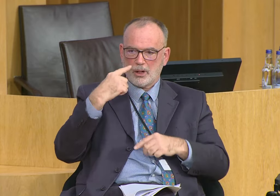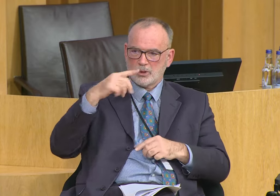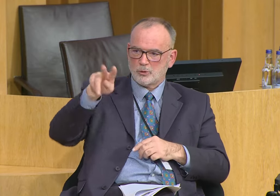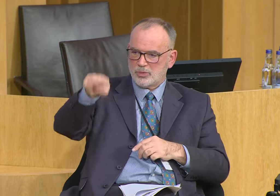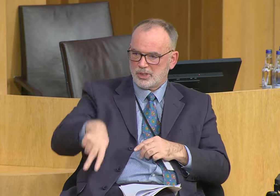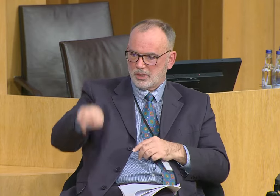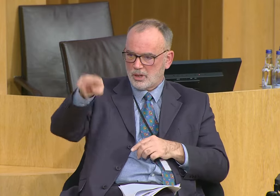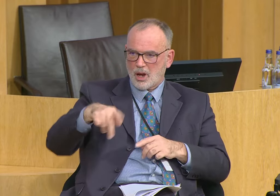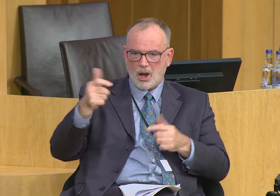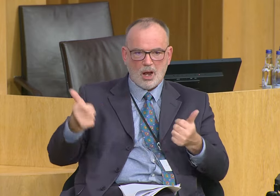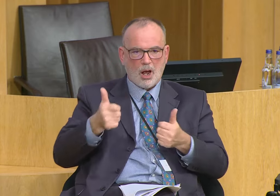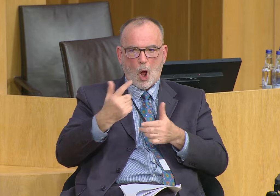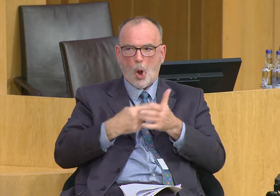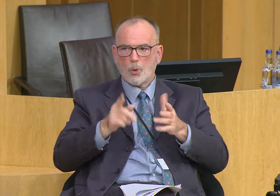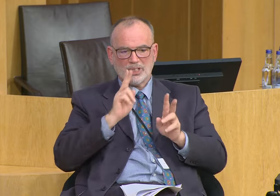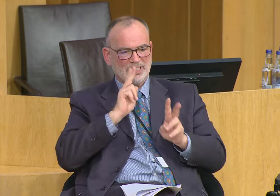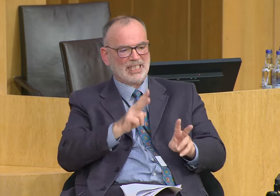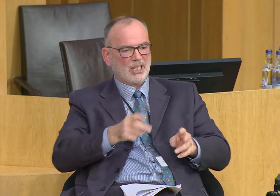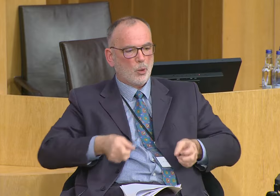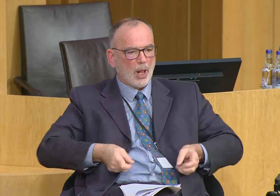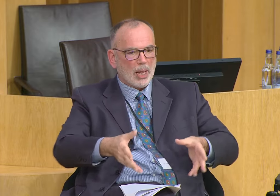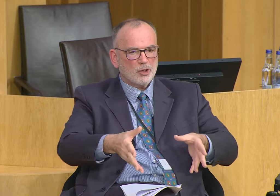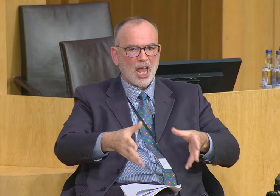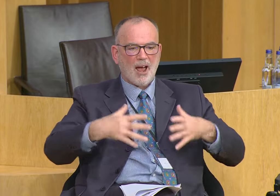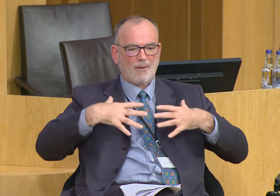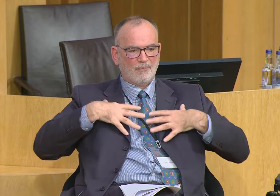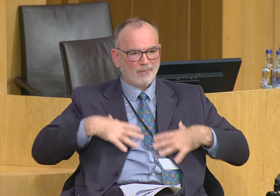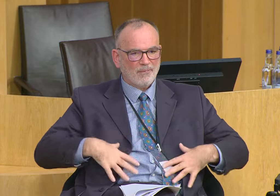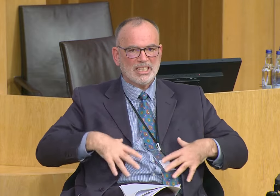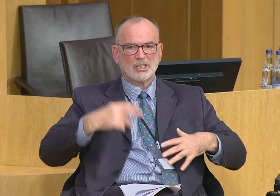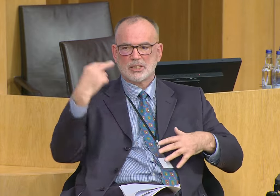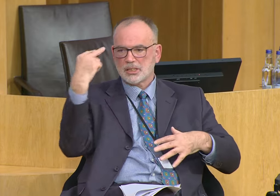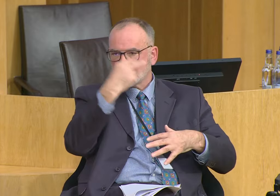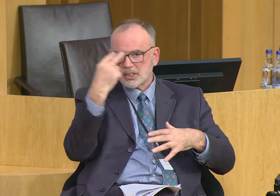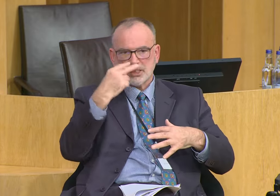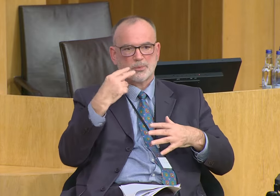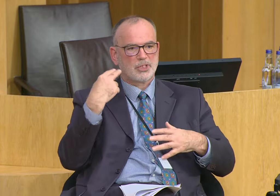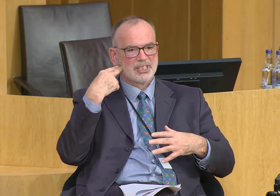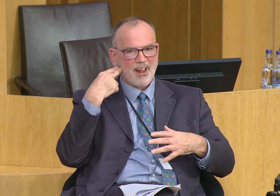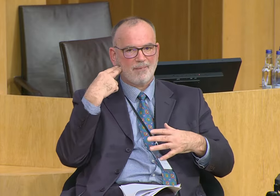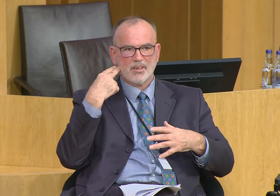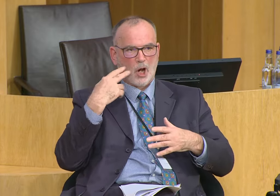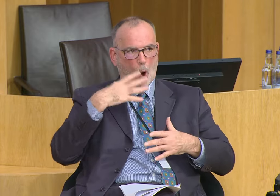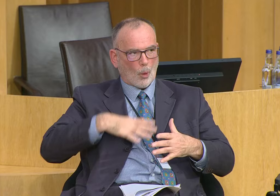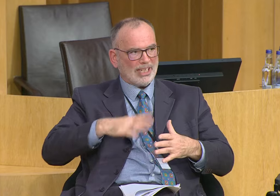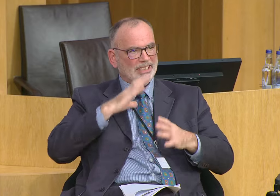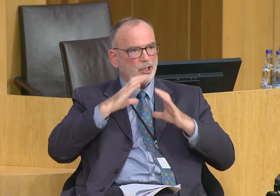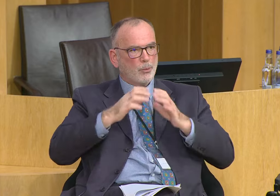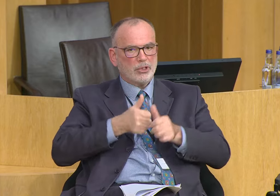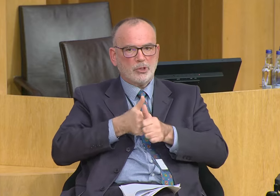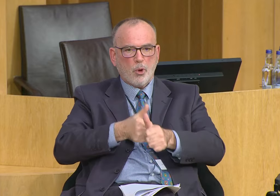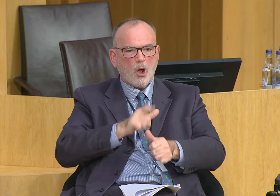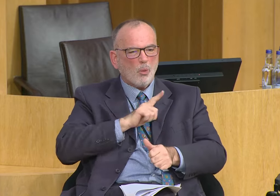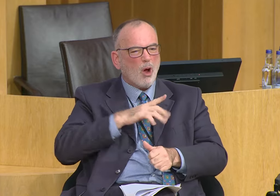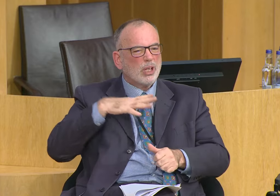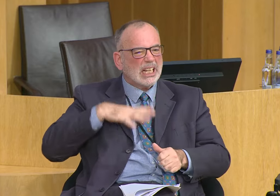a lot of support out there in terms of, they go, okay, we've got a disabled person, we've got someone in a wheelchair, we've got someone who's blind or physically